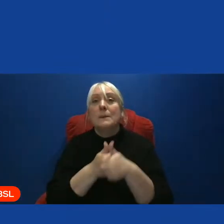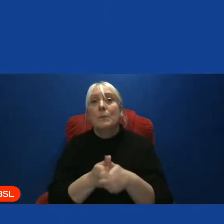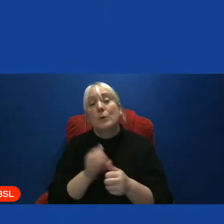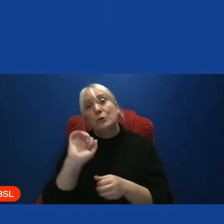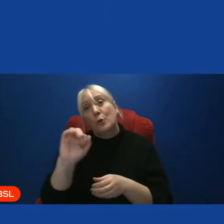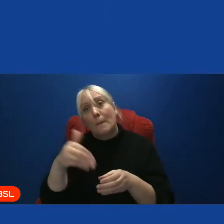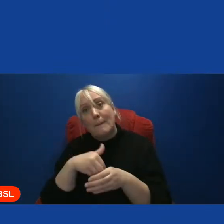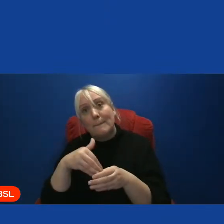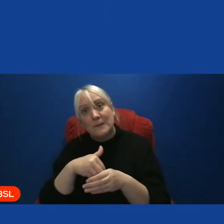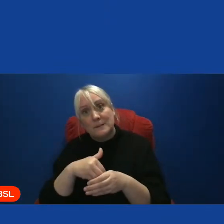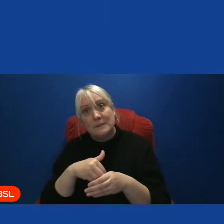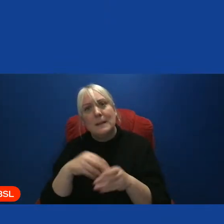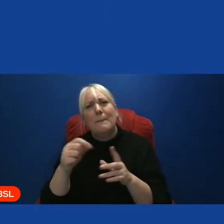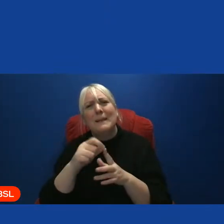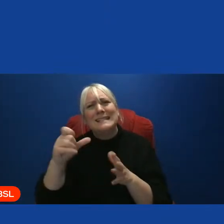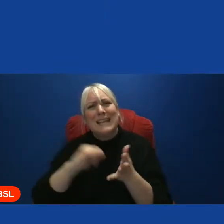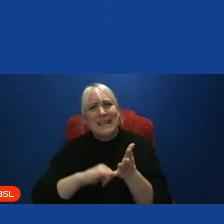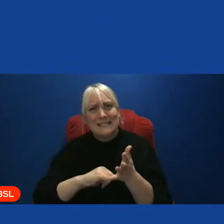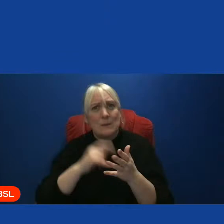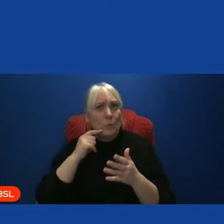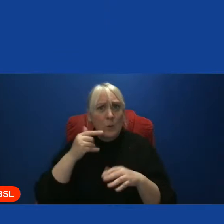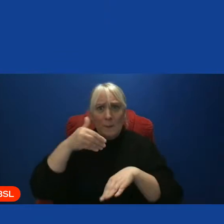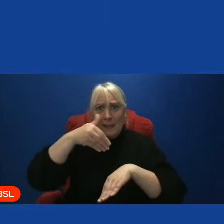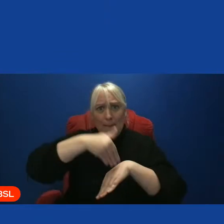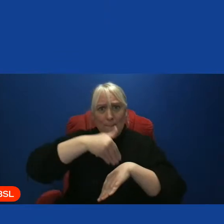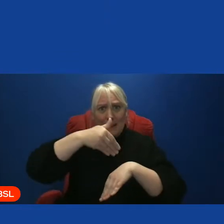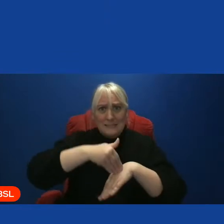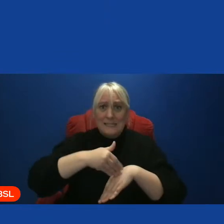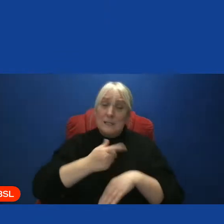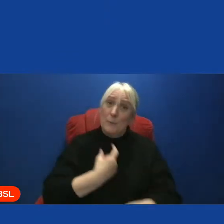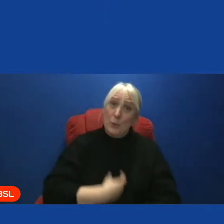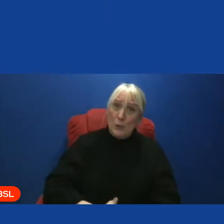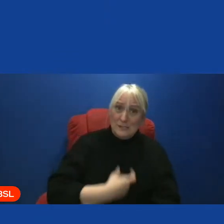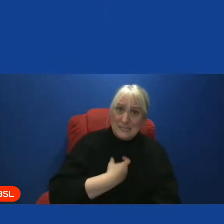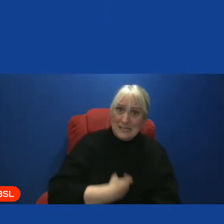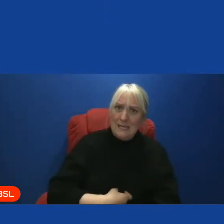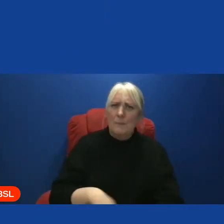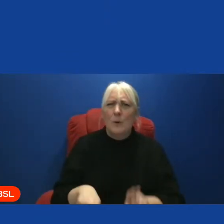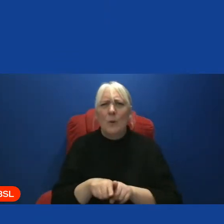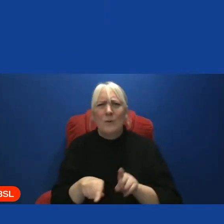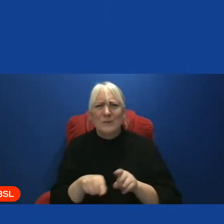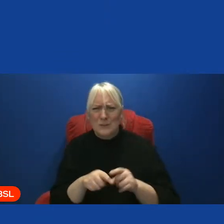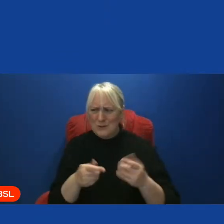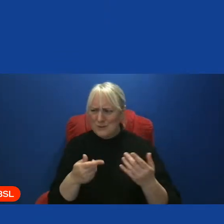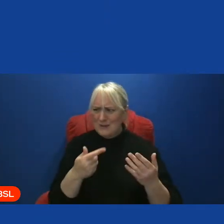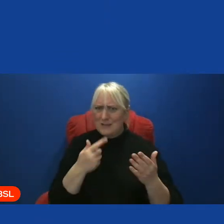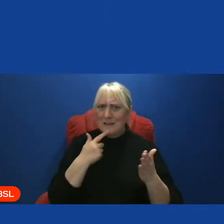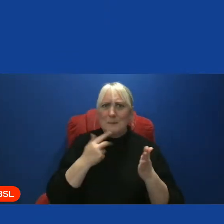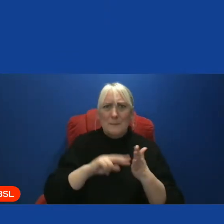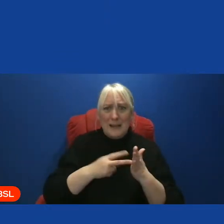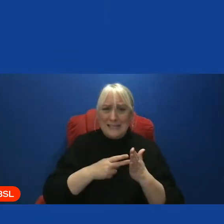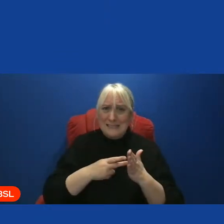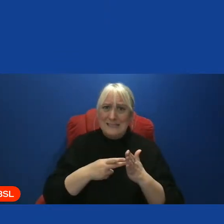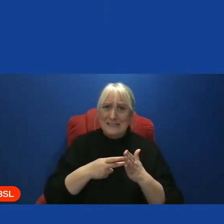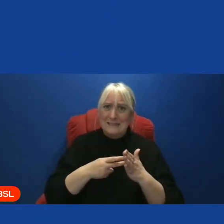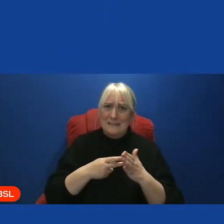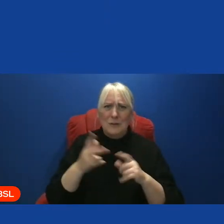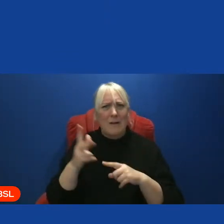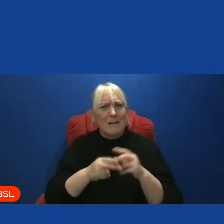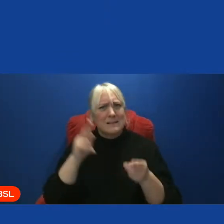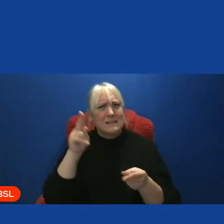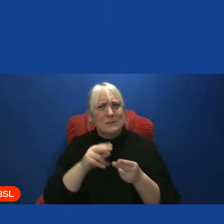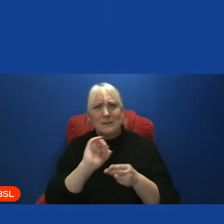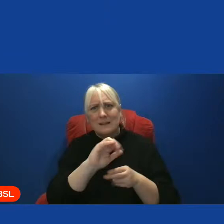said, will not only be impacted by the cuts personally, but also by the plans for further significant funding cuts to departments on top